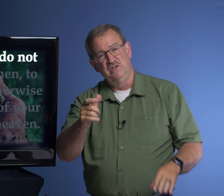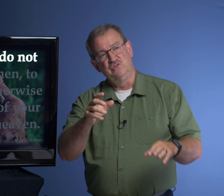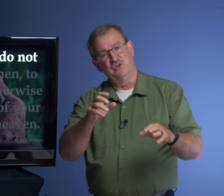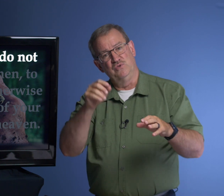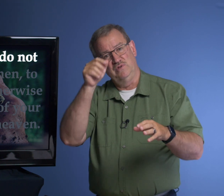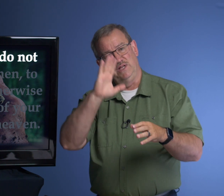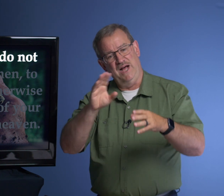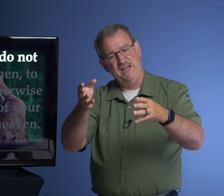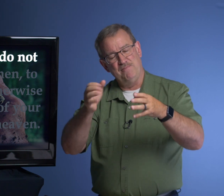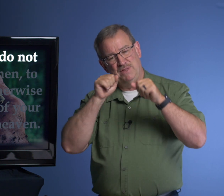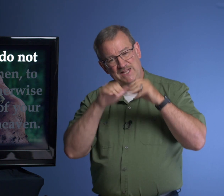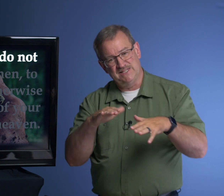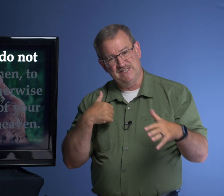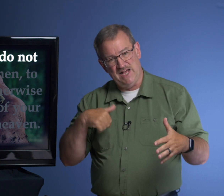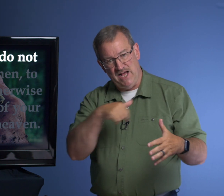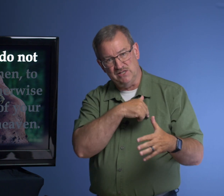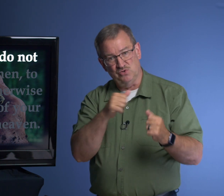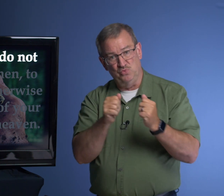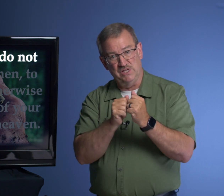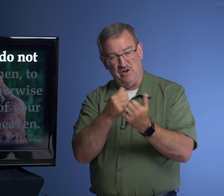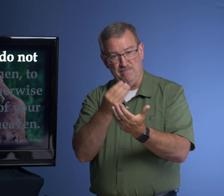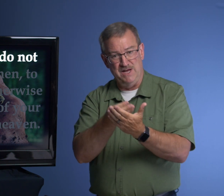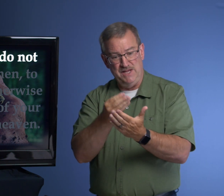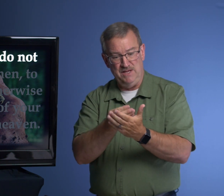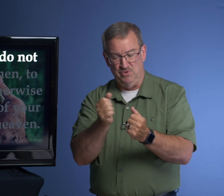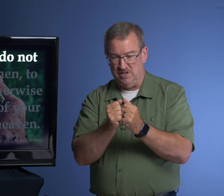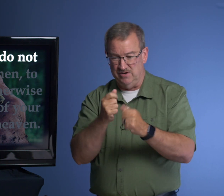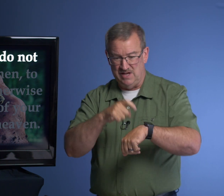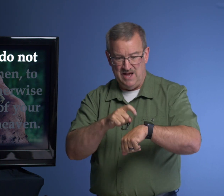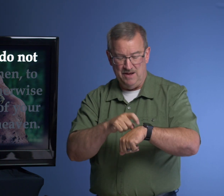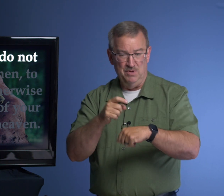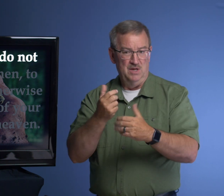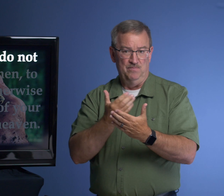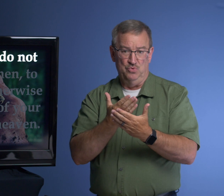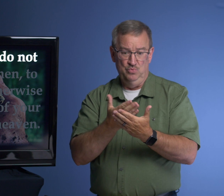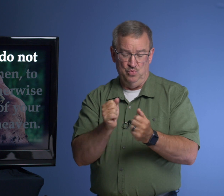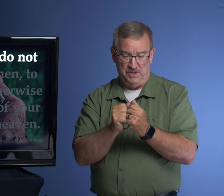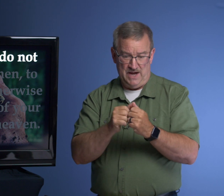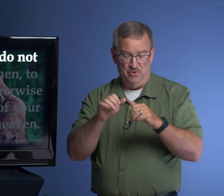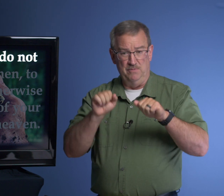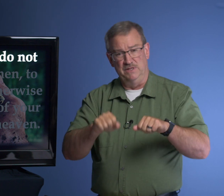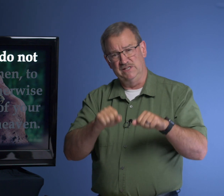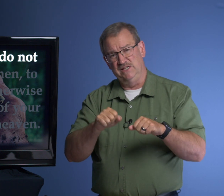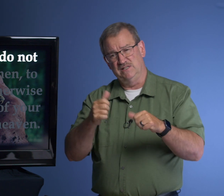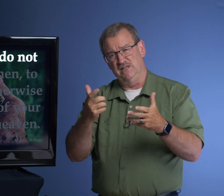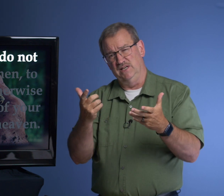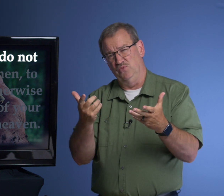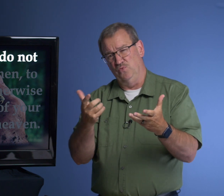So God blesses us with our money, with our time, with our abilities, and what